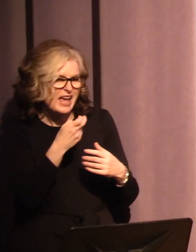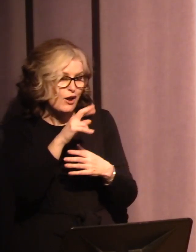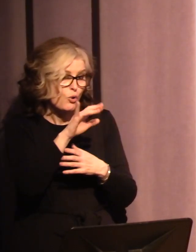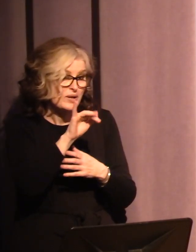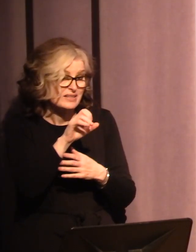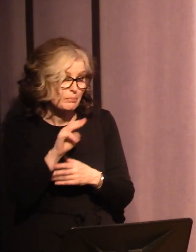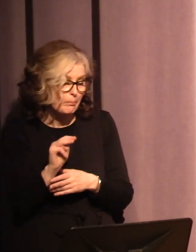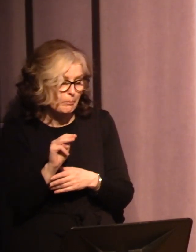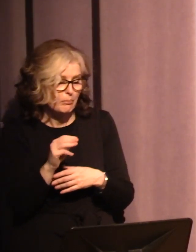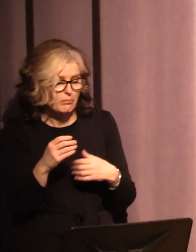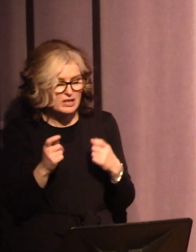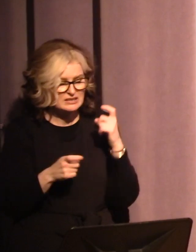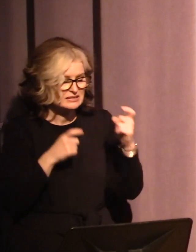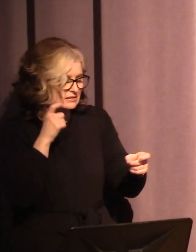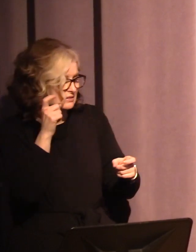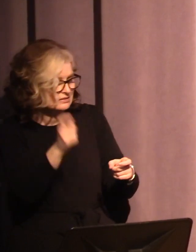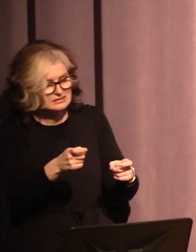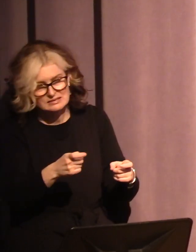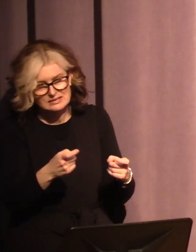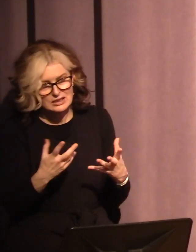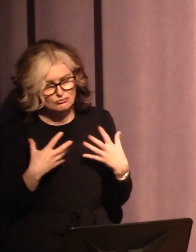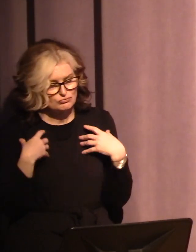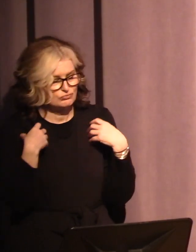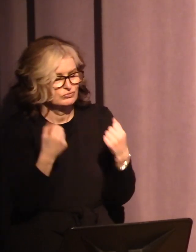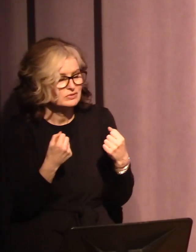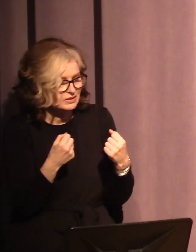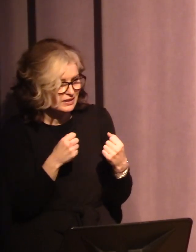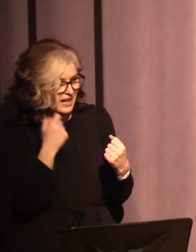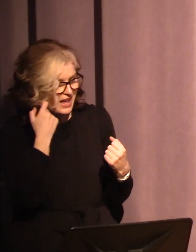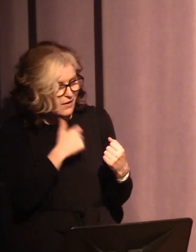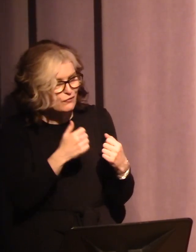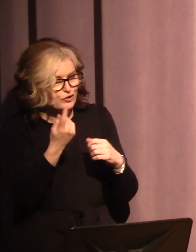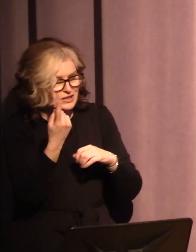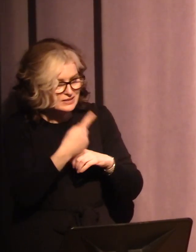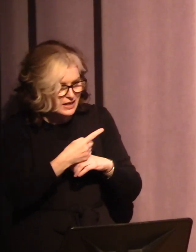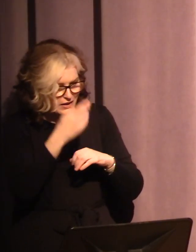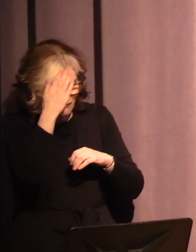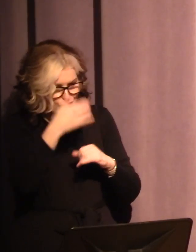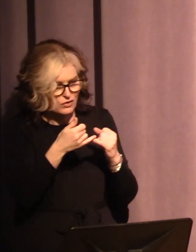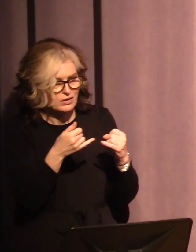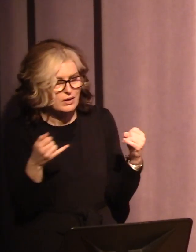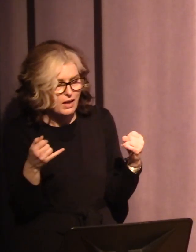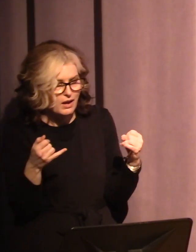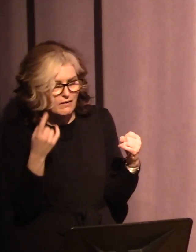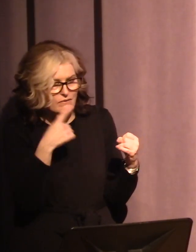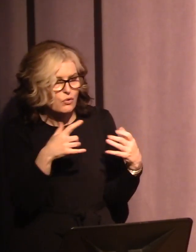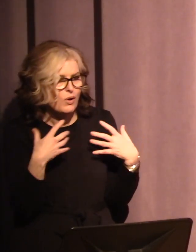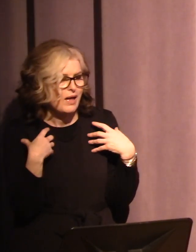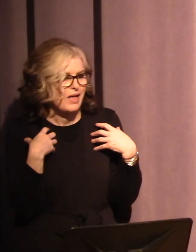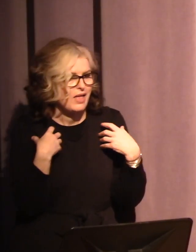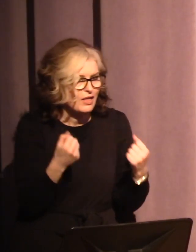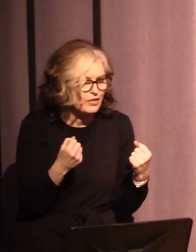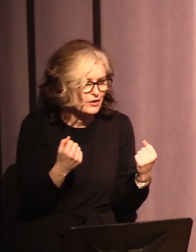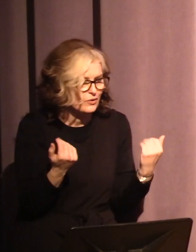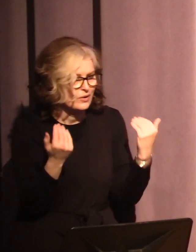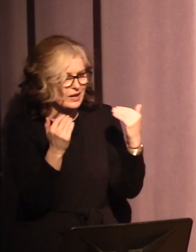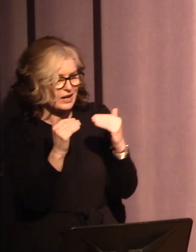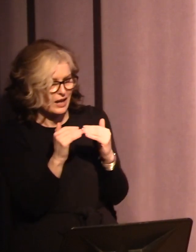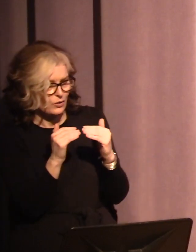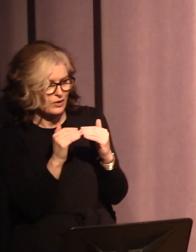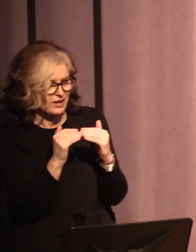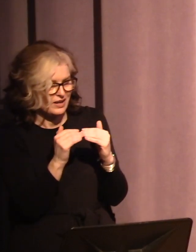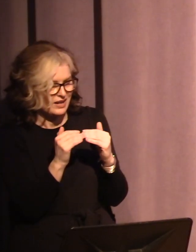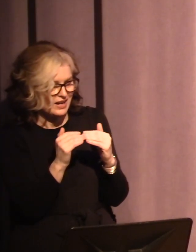selflessness, generosity, and resilience of the CHWs who fight every day on the front lines for a healthier, equitable,